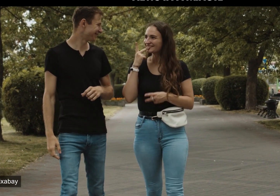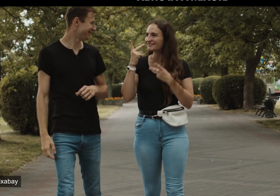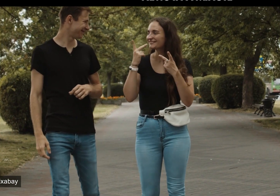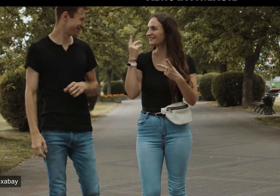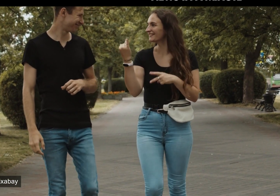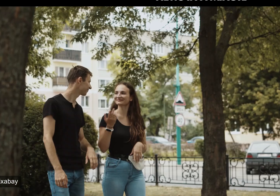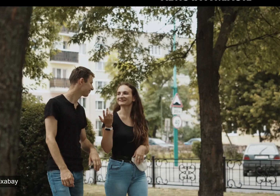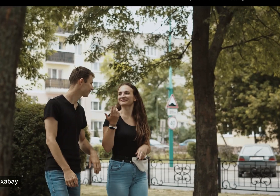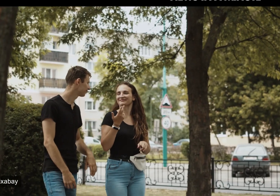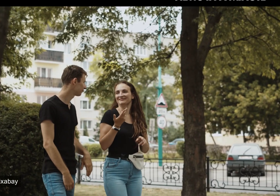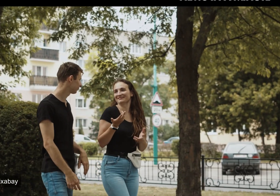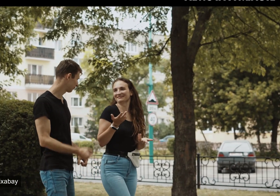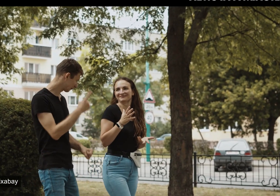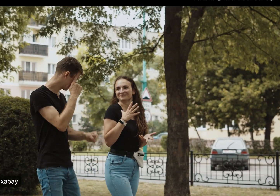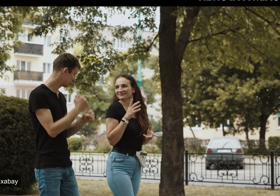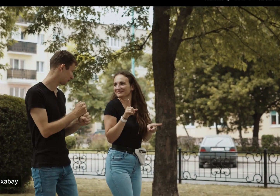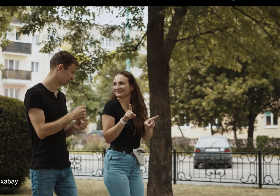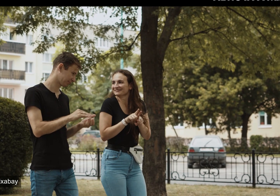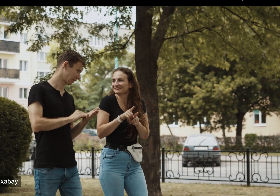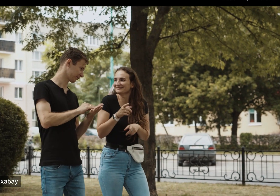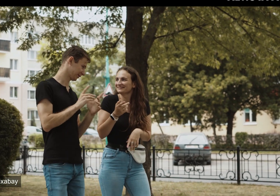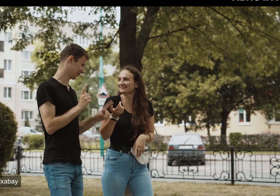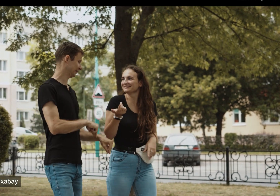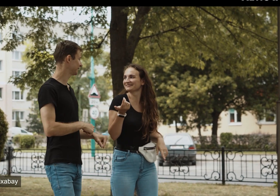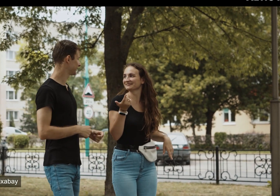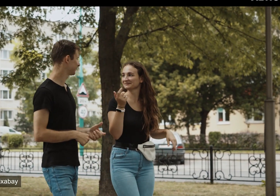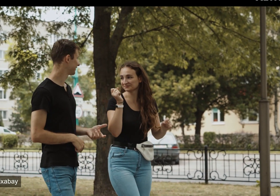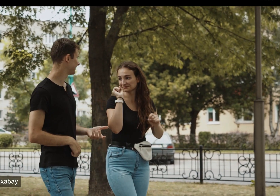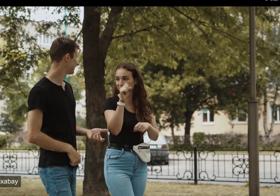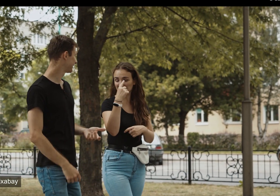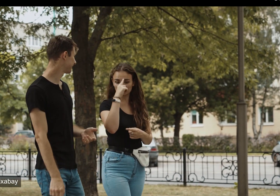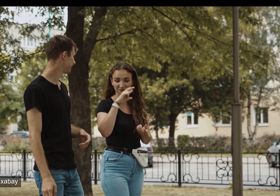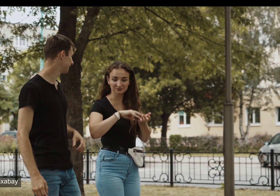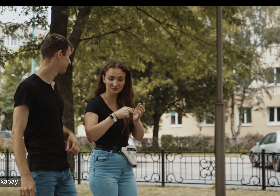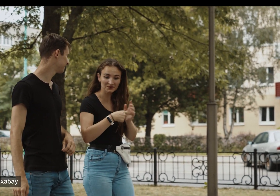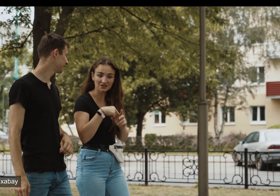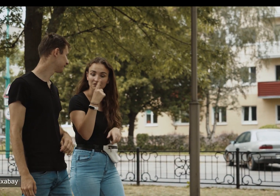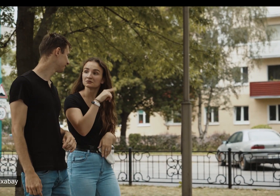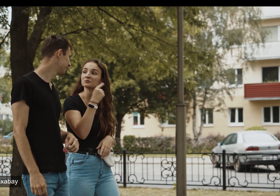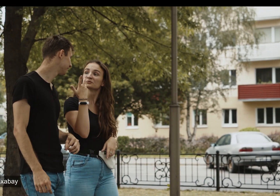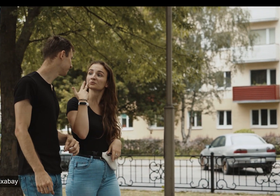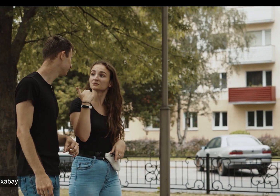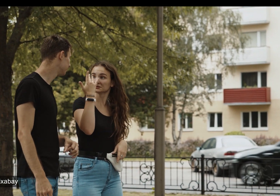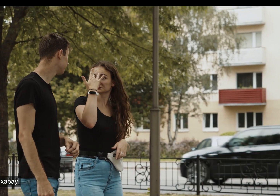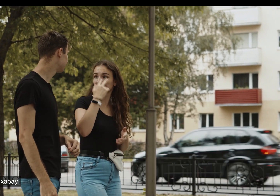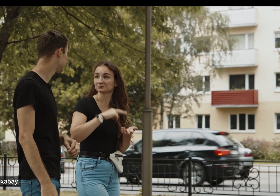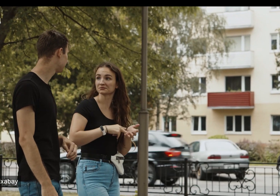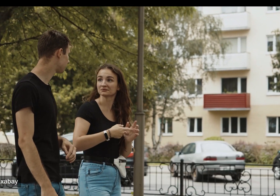before the law. A two-thirds majority was required to pass the amendment bill to the Constitution. The Constitution 18th Amendment Bill